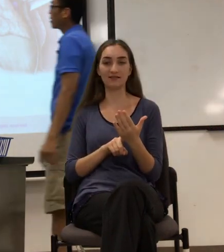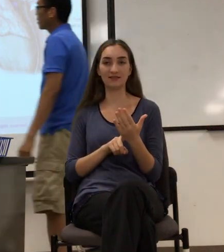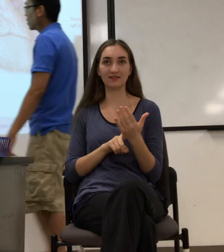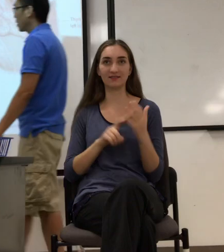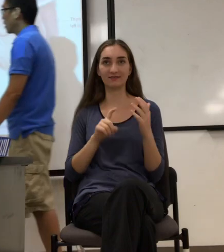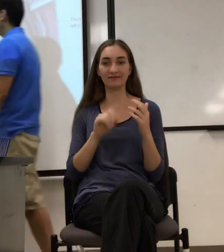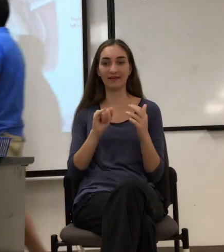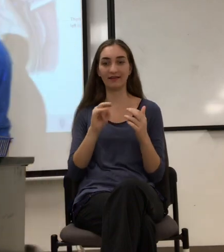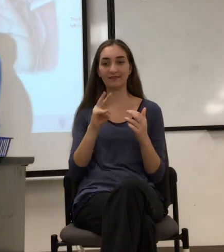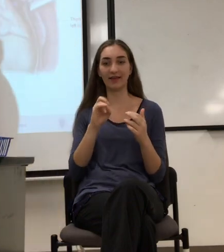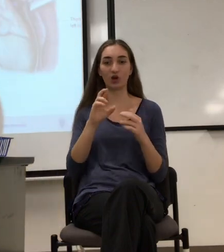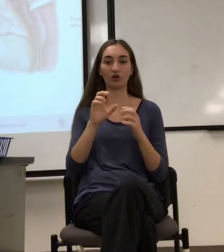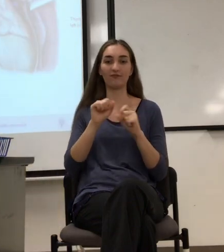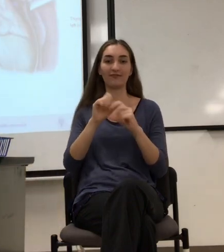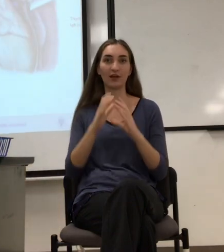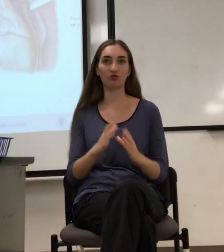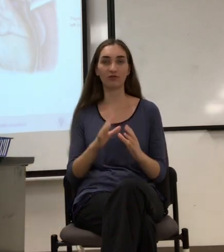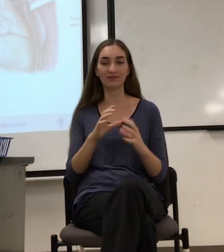want.